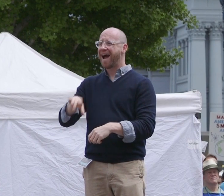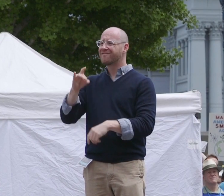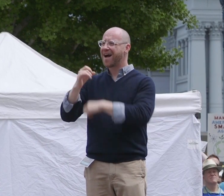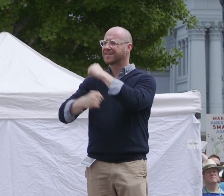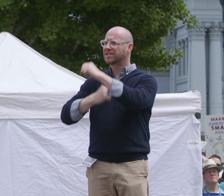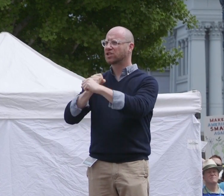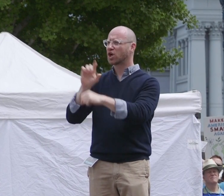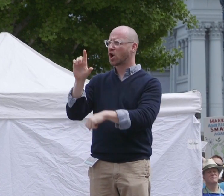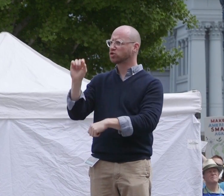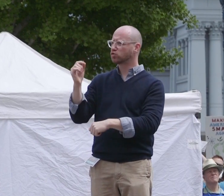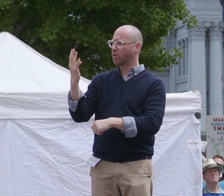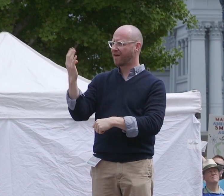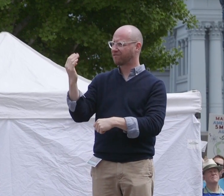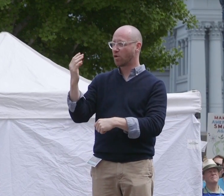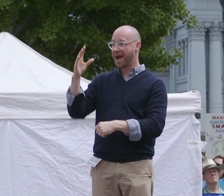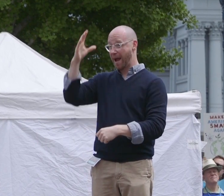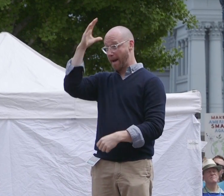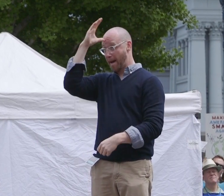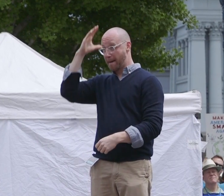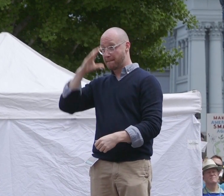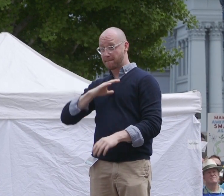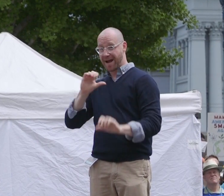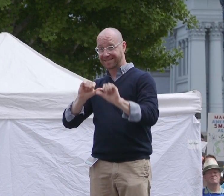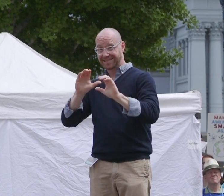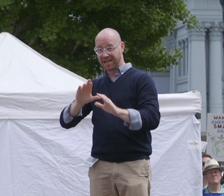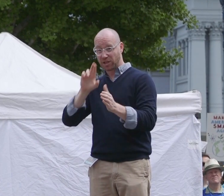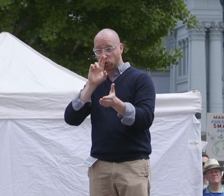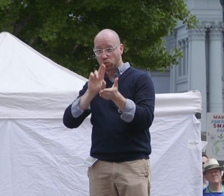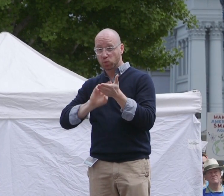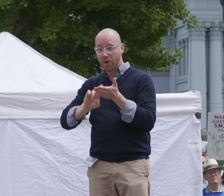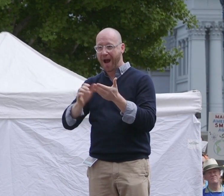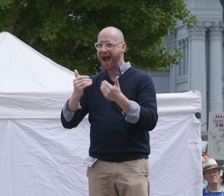researchers could scare mice and alter their behavior.